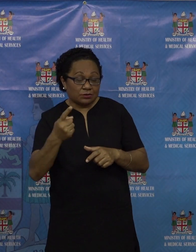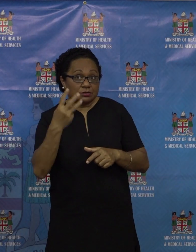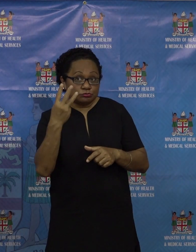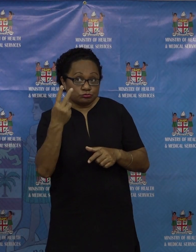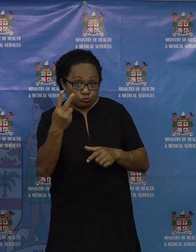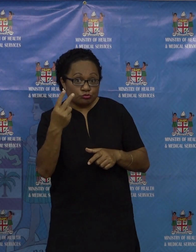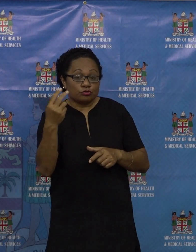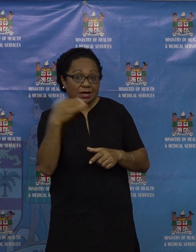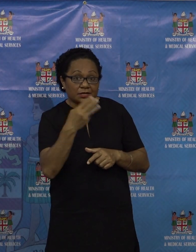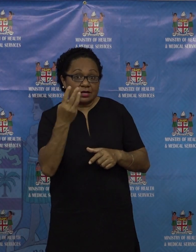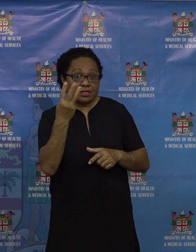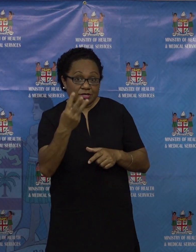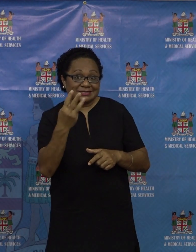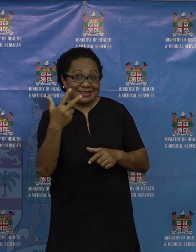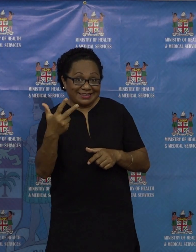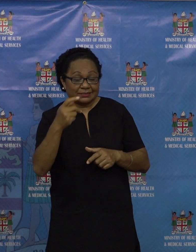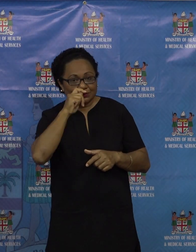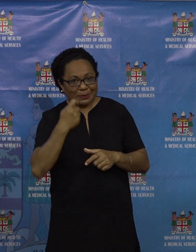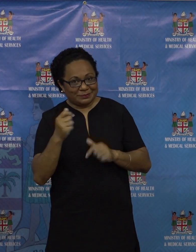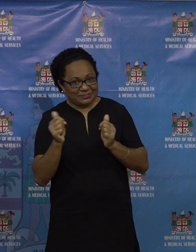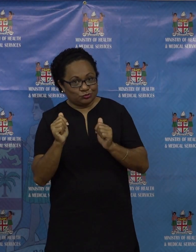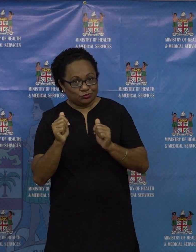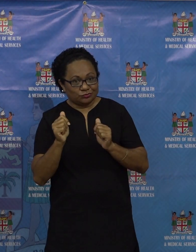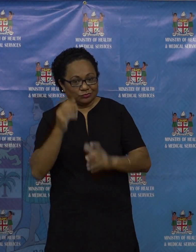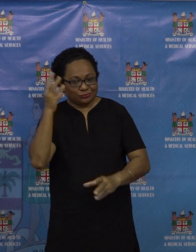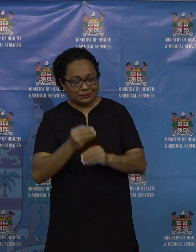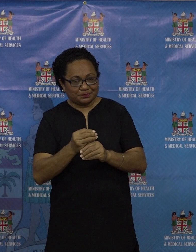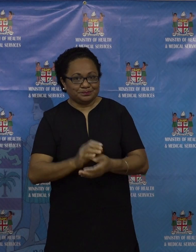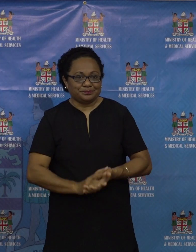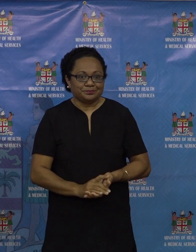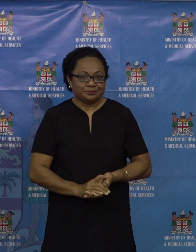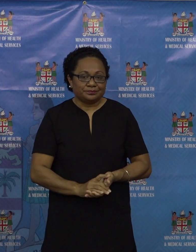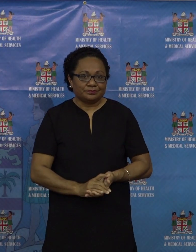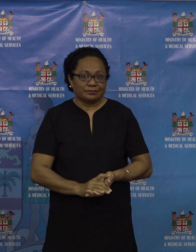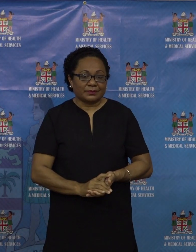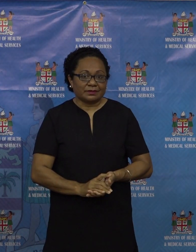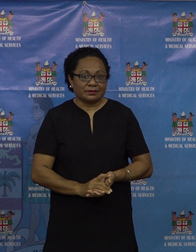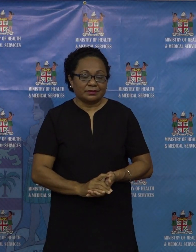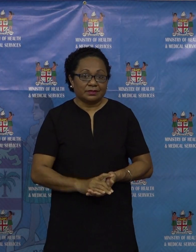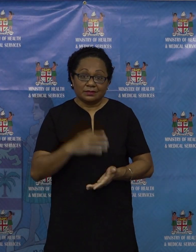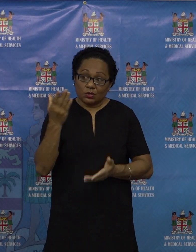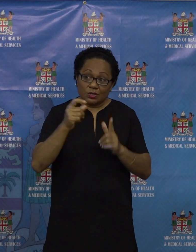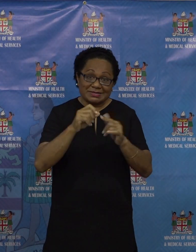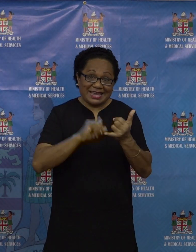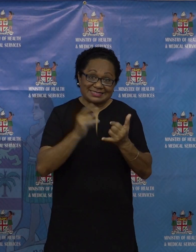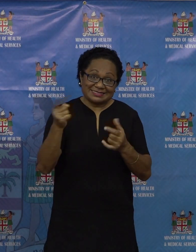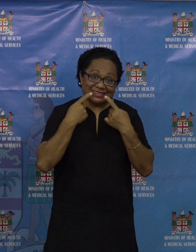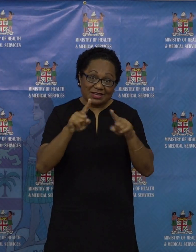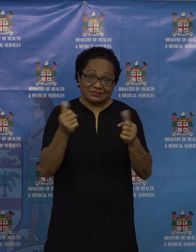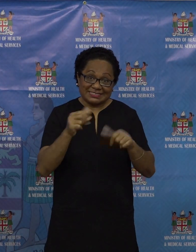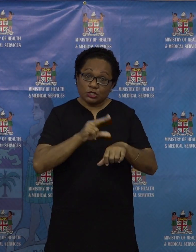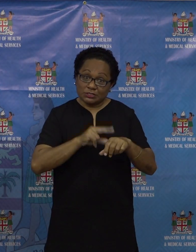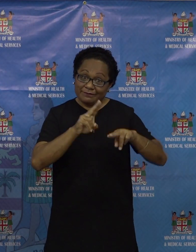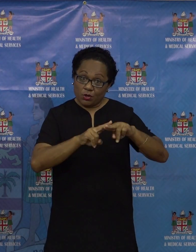77,238 have been swabbed. As stated by PS, we've